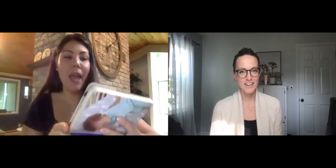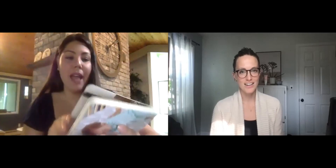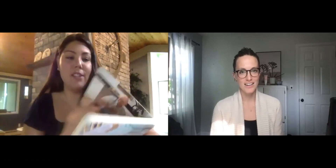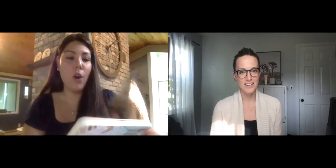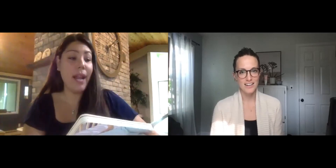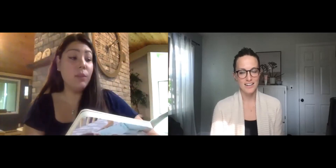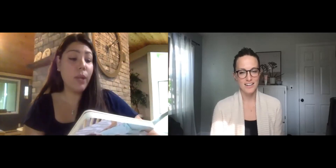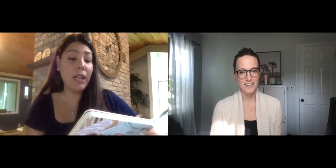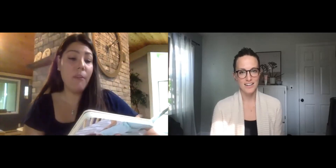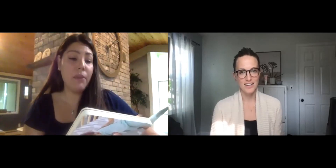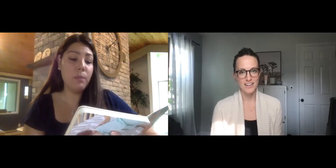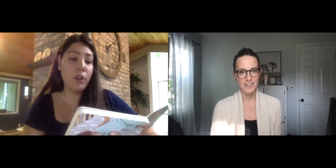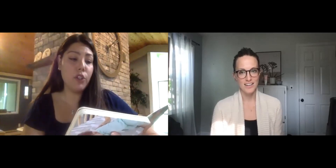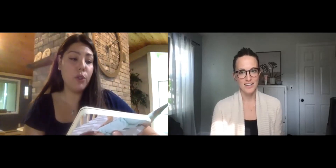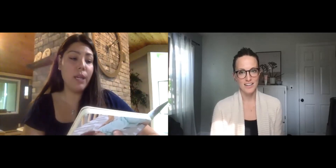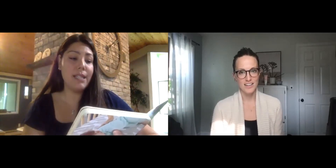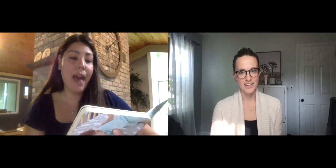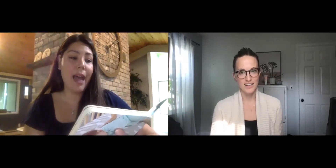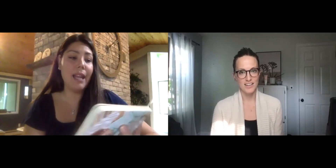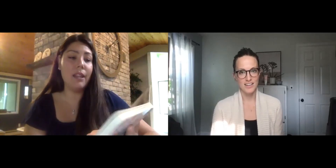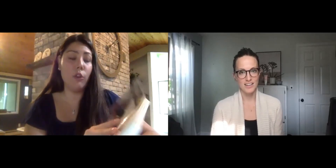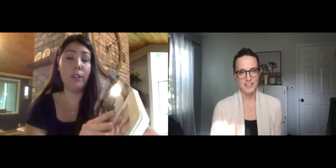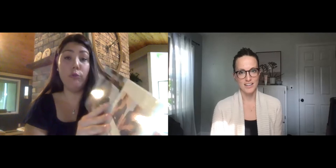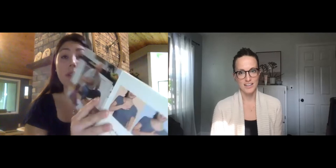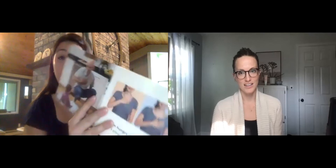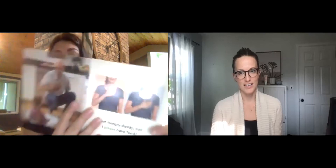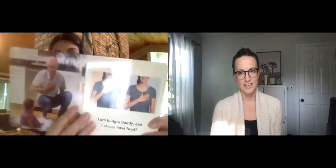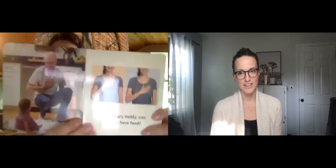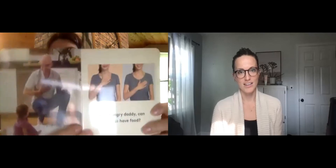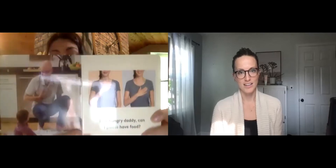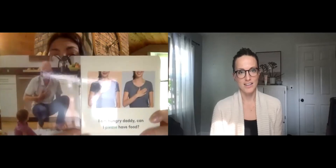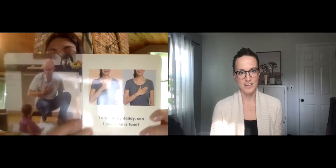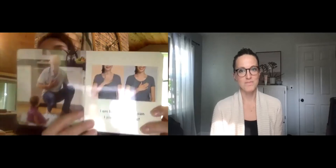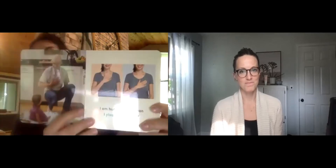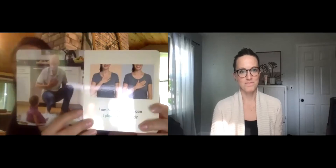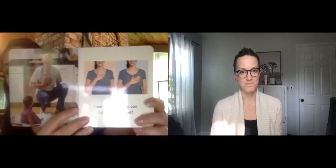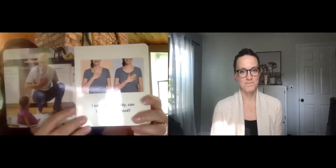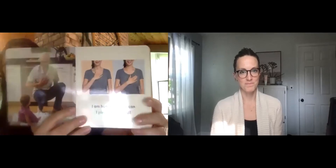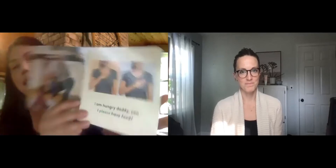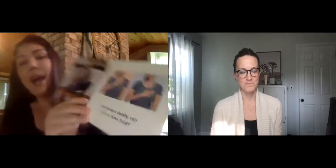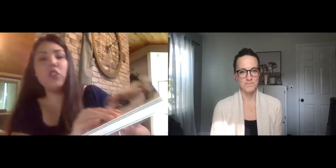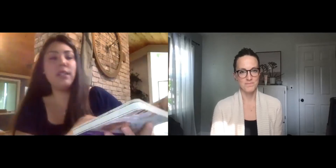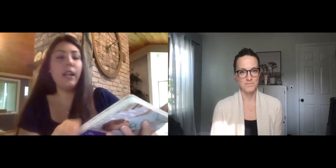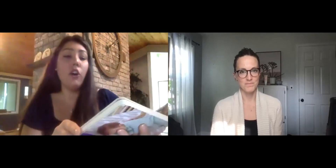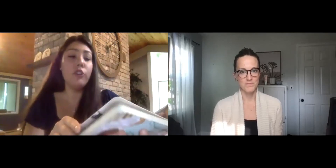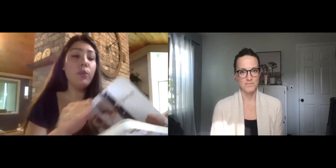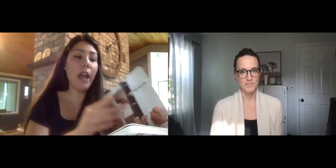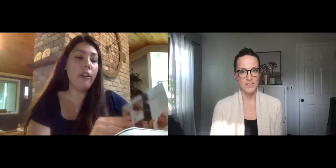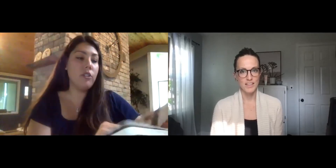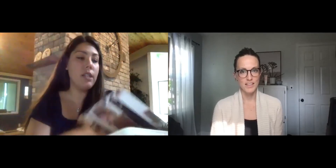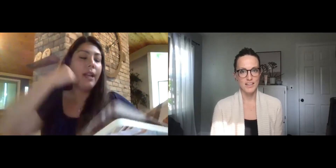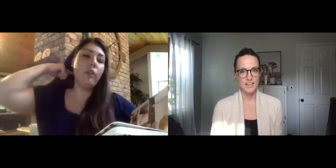Yeah. What I love about this book too is that it's real life, like it's real people. Mm-hmm. It's not just like a